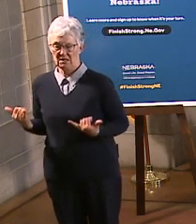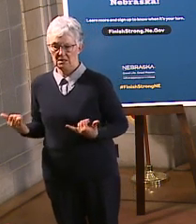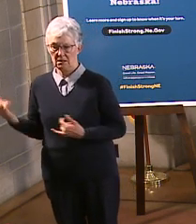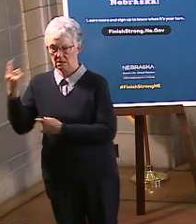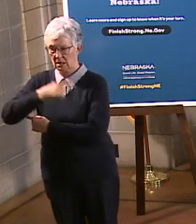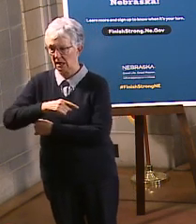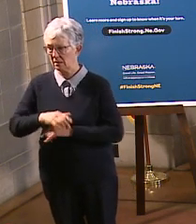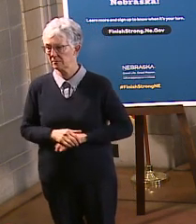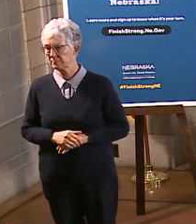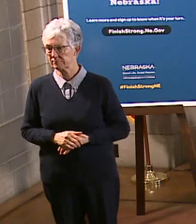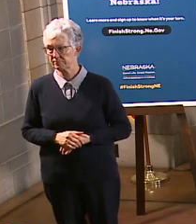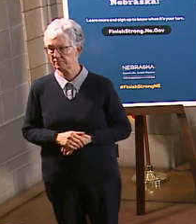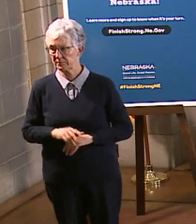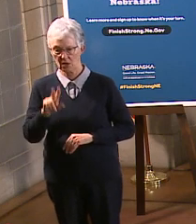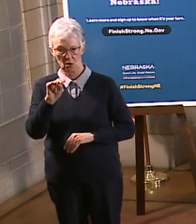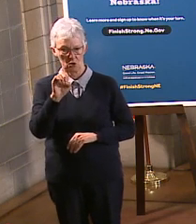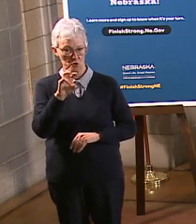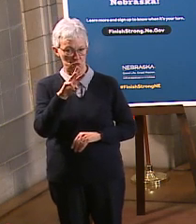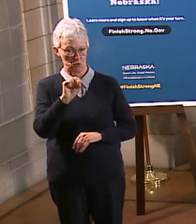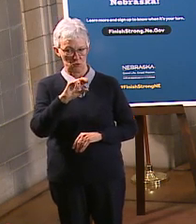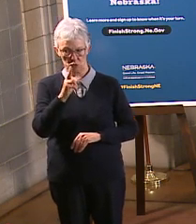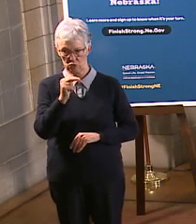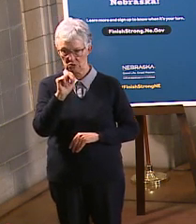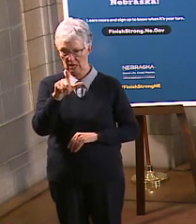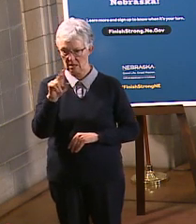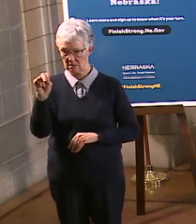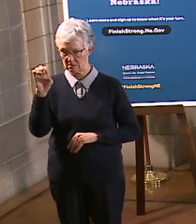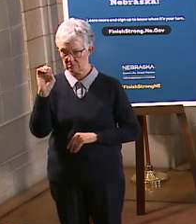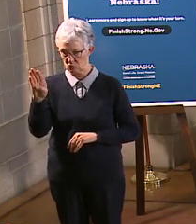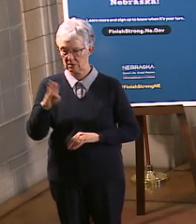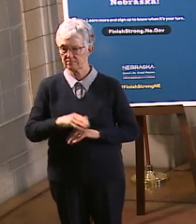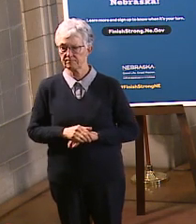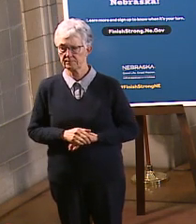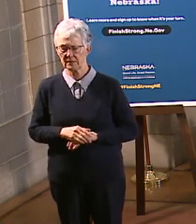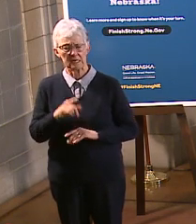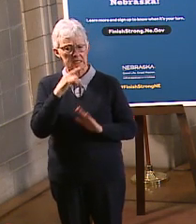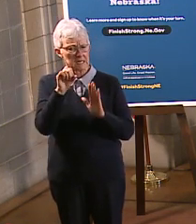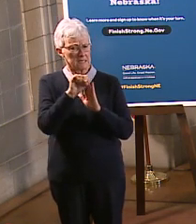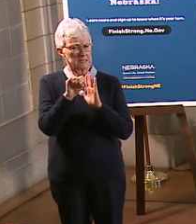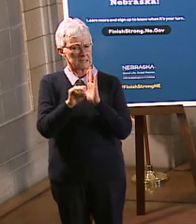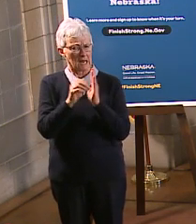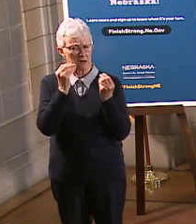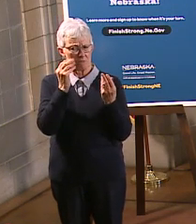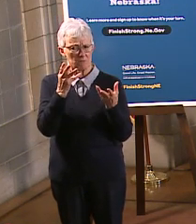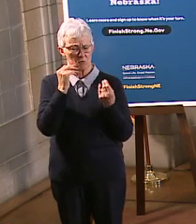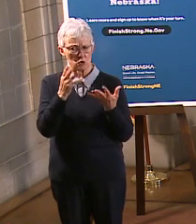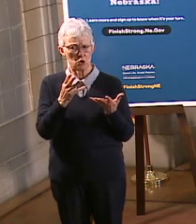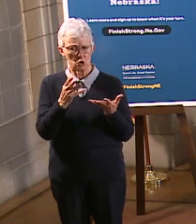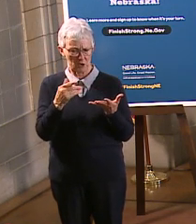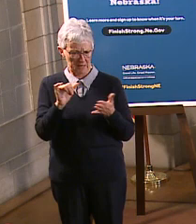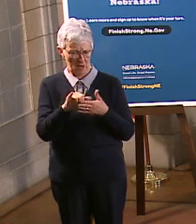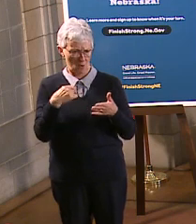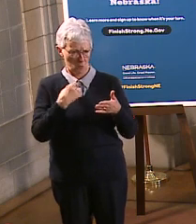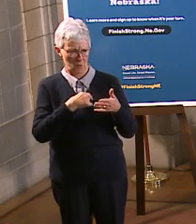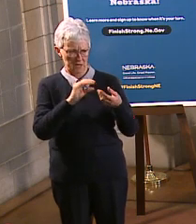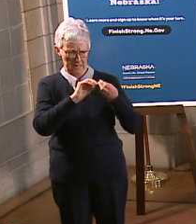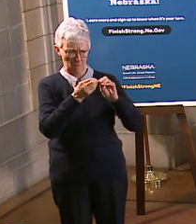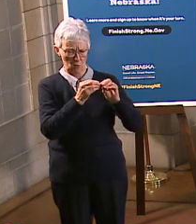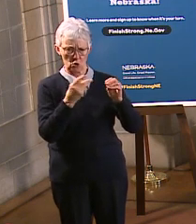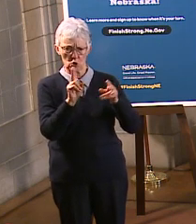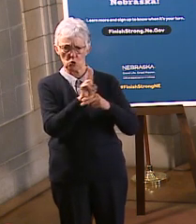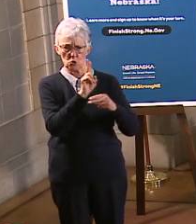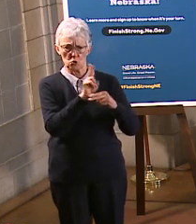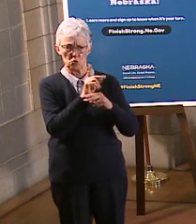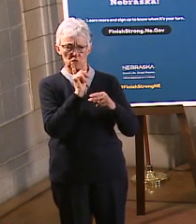Patrick Jansen from News Channel Nebraska. Regarding the state data that is used to determine vaccination priority, how is